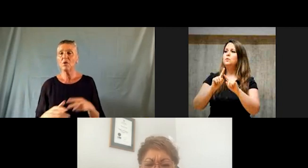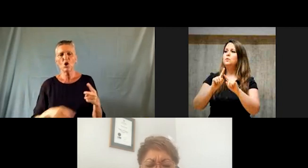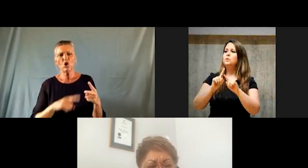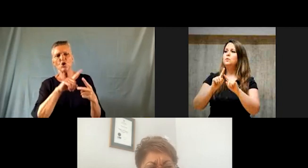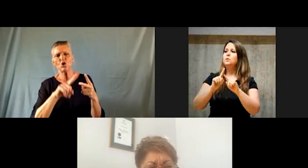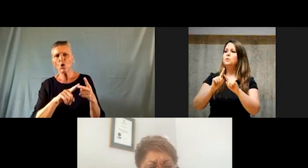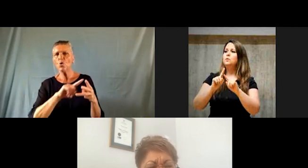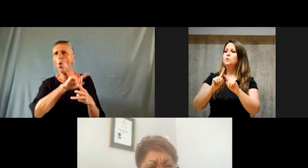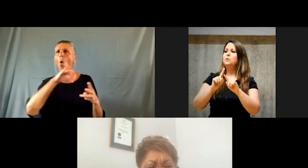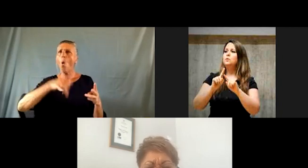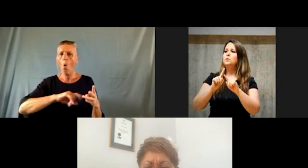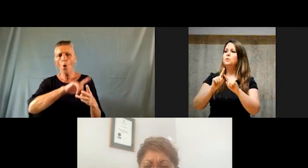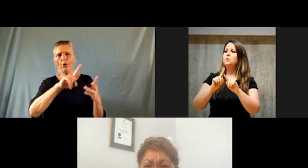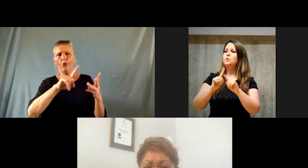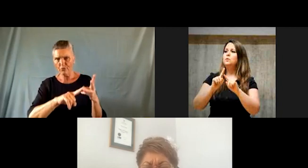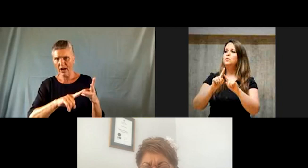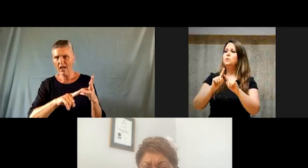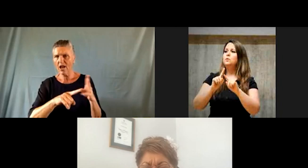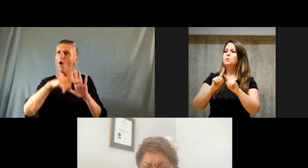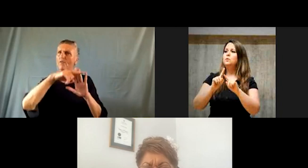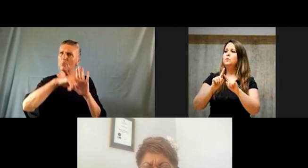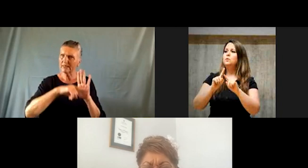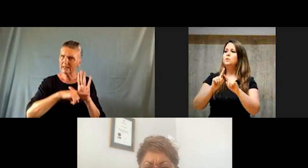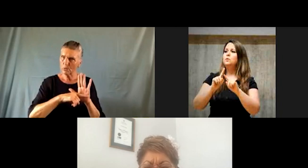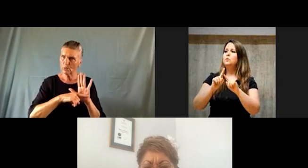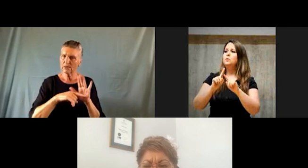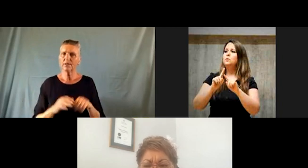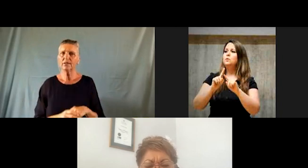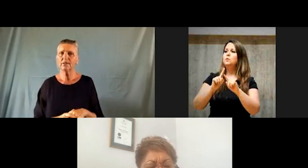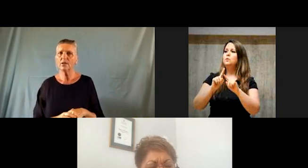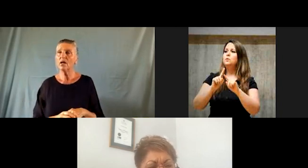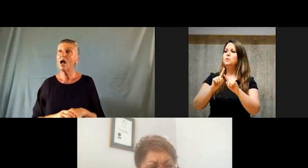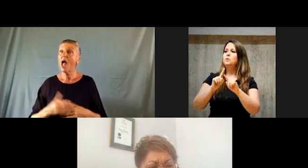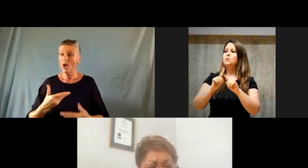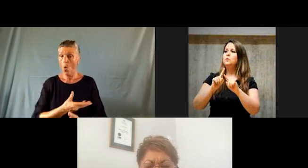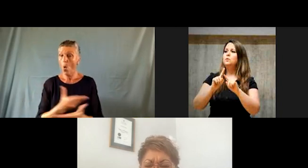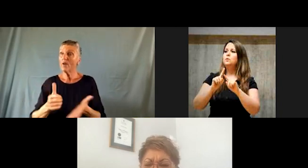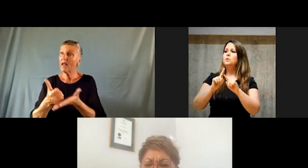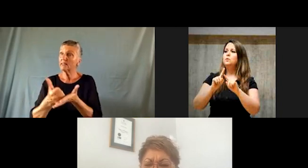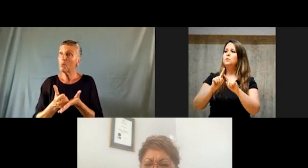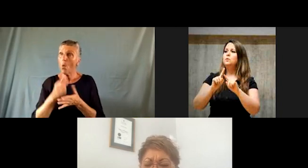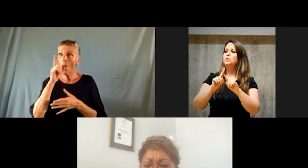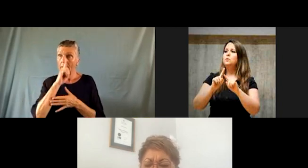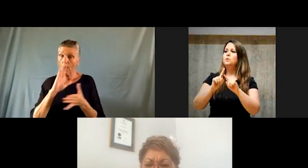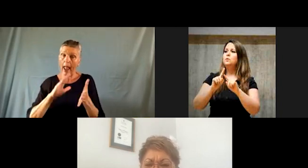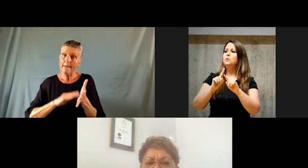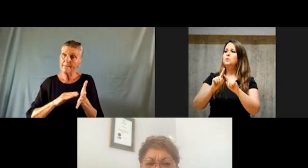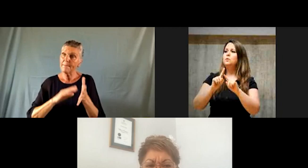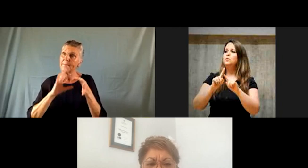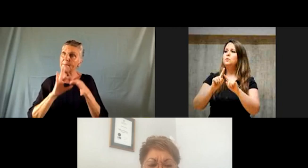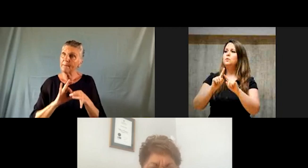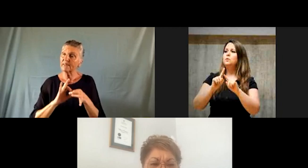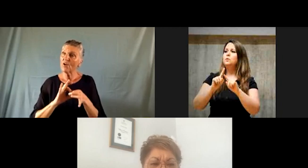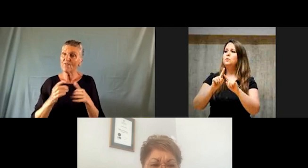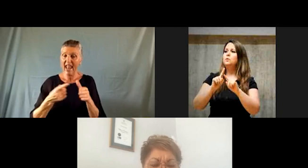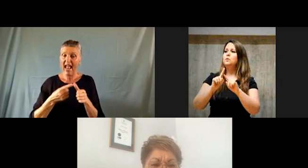principles. Collectively, all of our supporters and members of the Access Alliance steering group, we